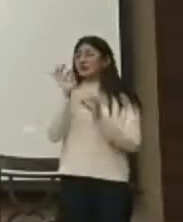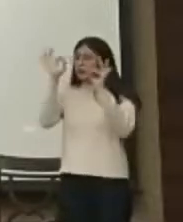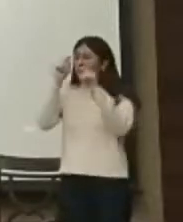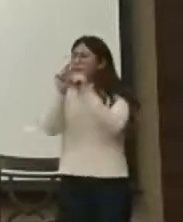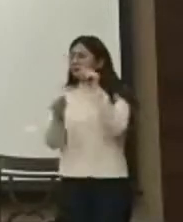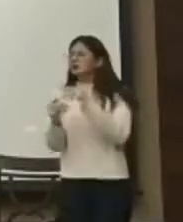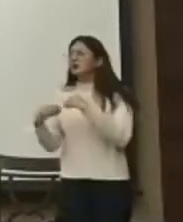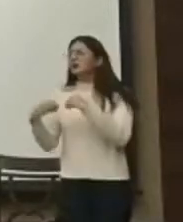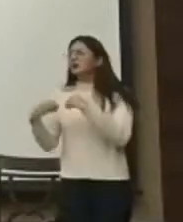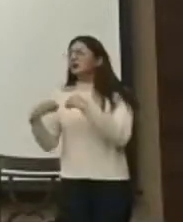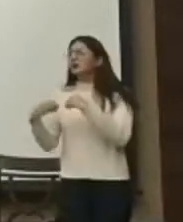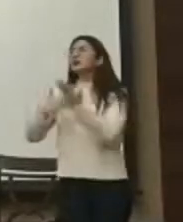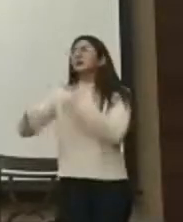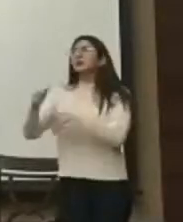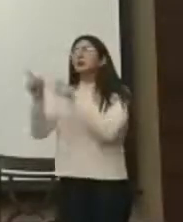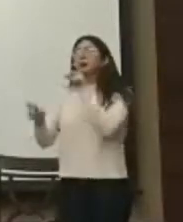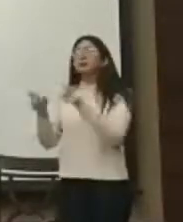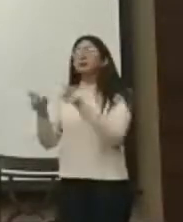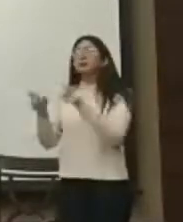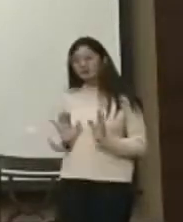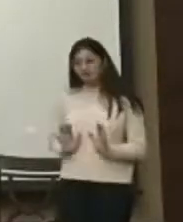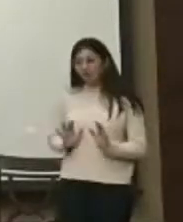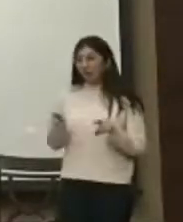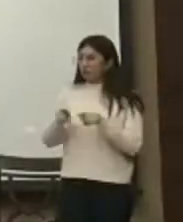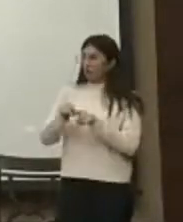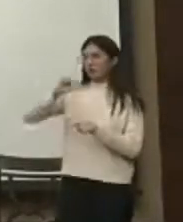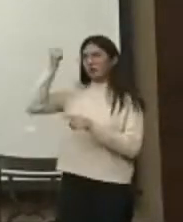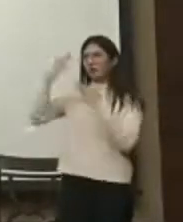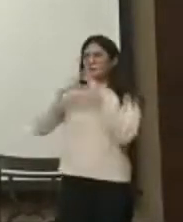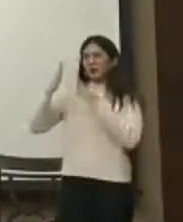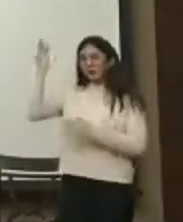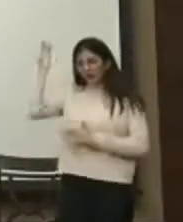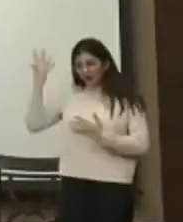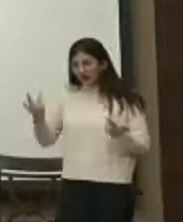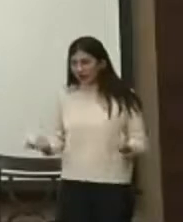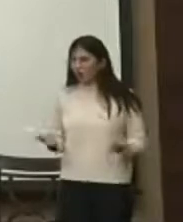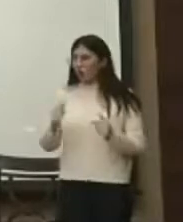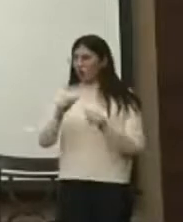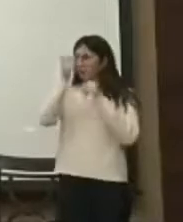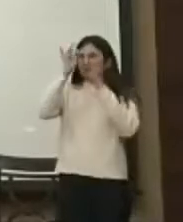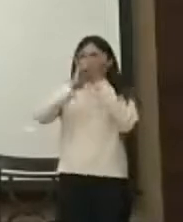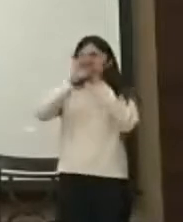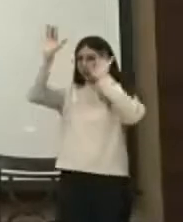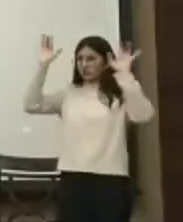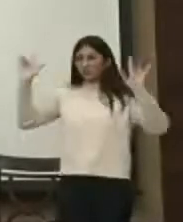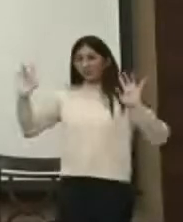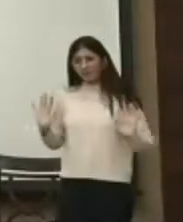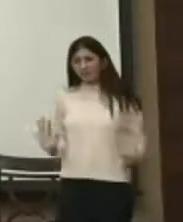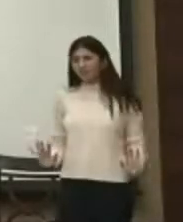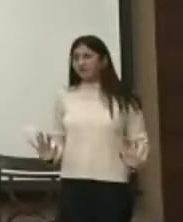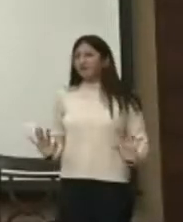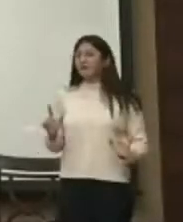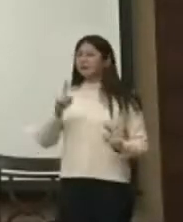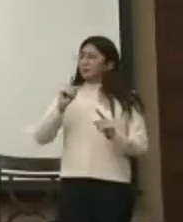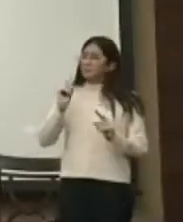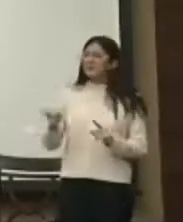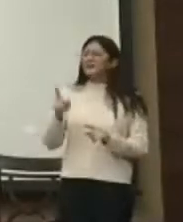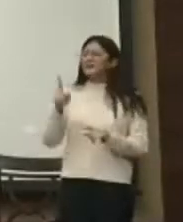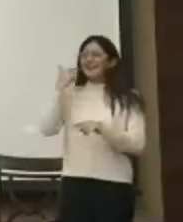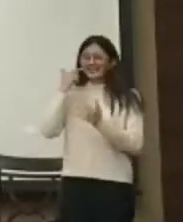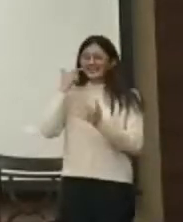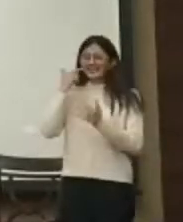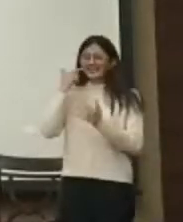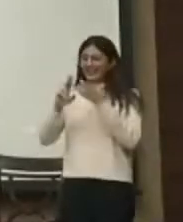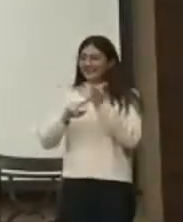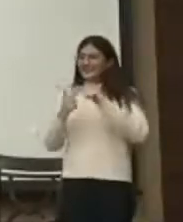with disabilities. Like in other cases in the US and other countries, you should incentivize this. If you